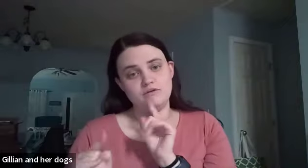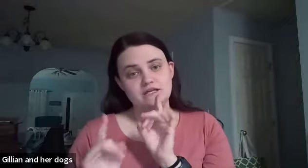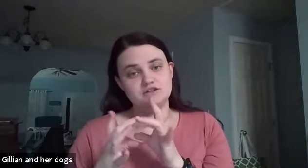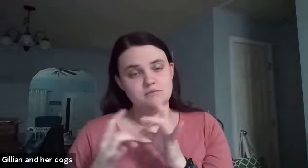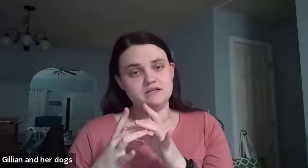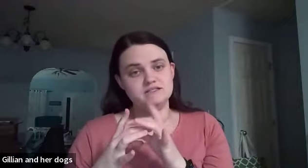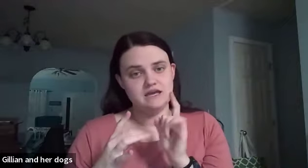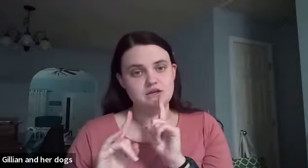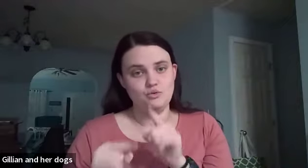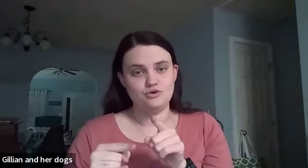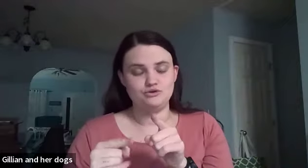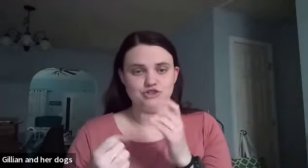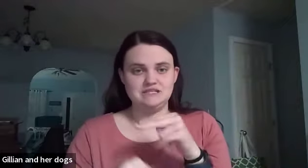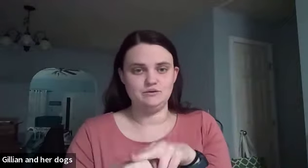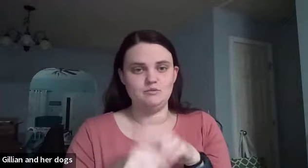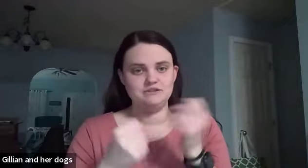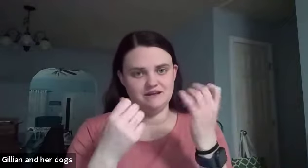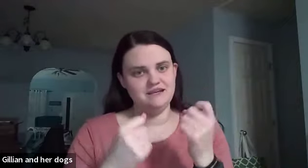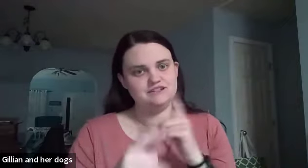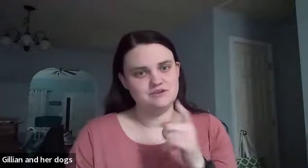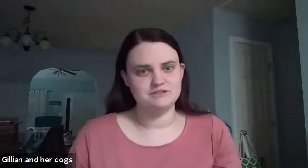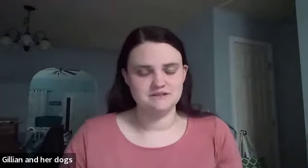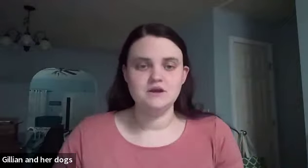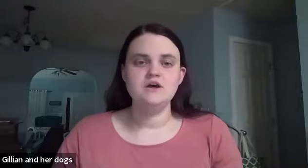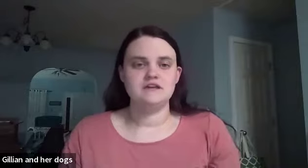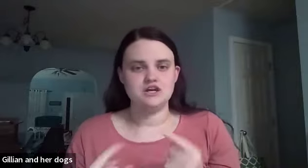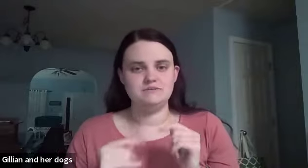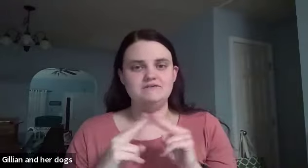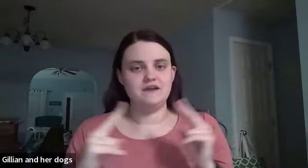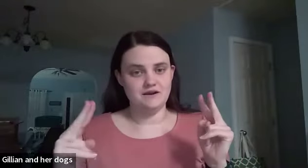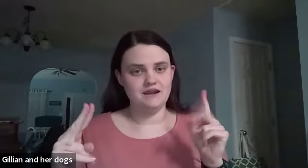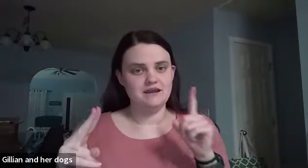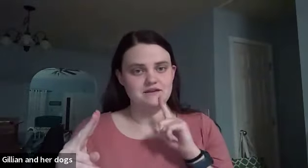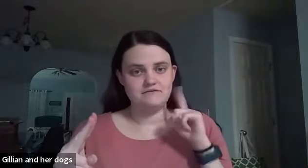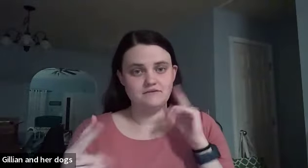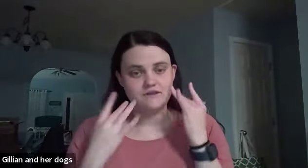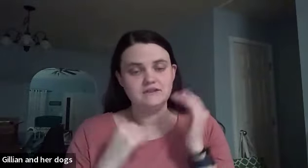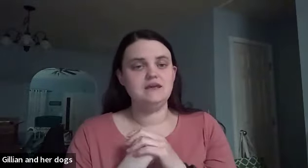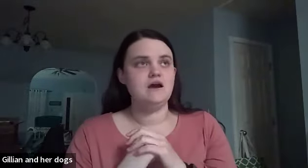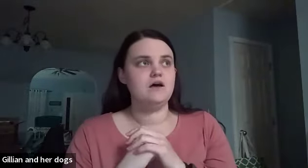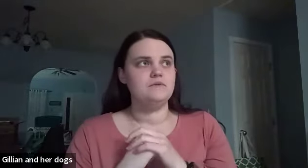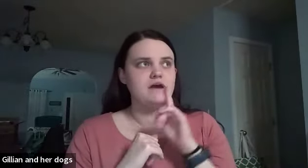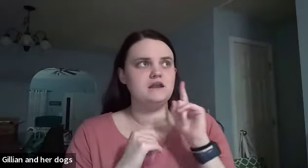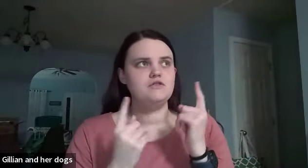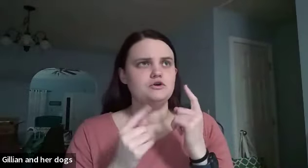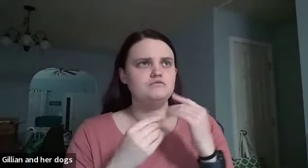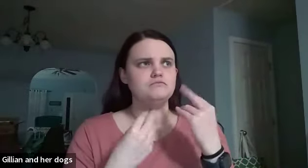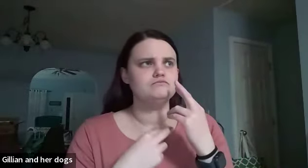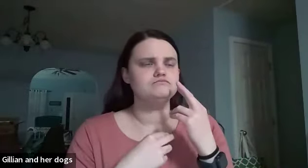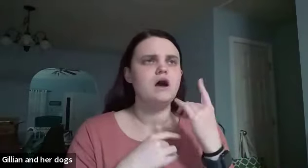ordering Starbucks, they can order just like normal, signing it to the person. They try to be very deaf friendly. They've had